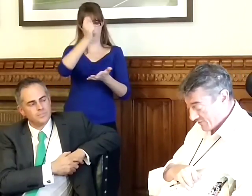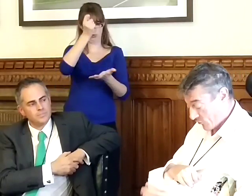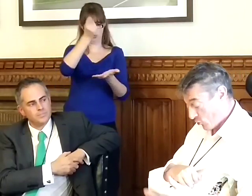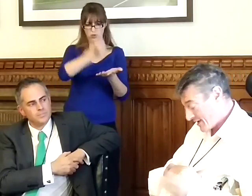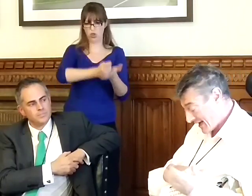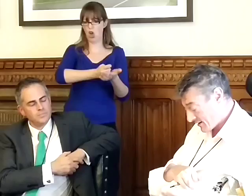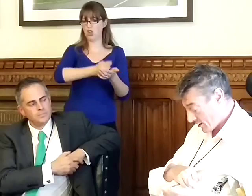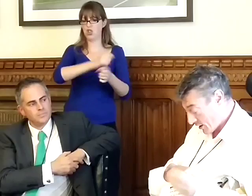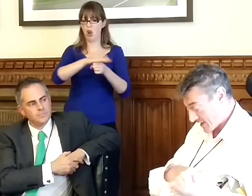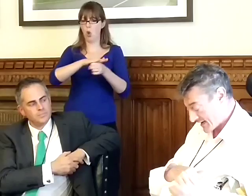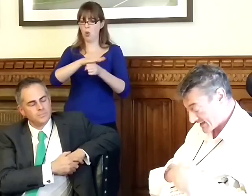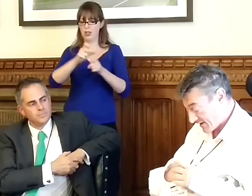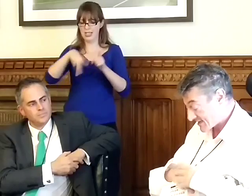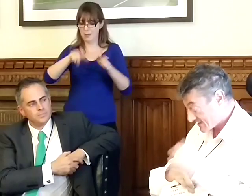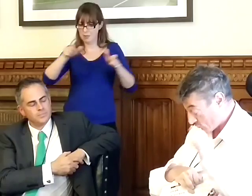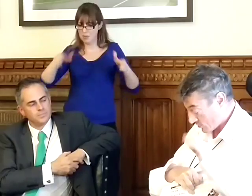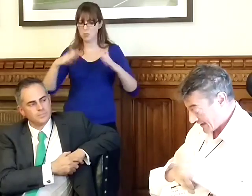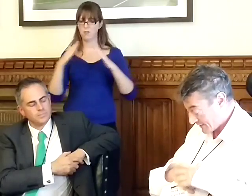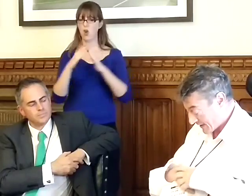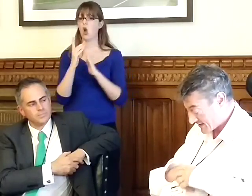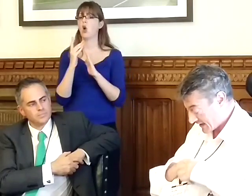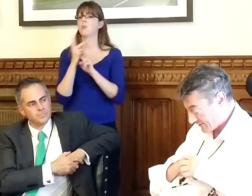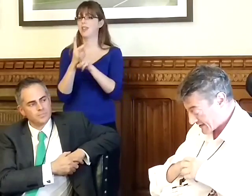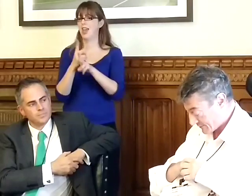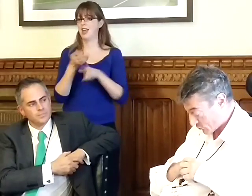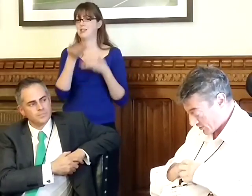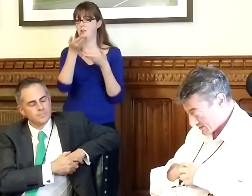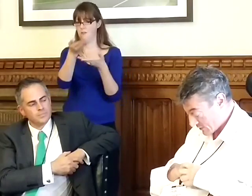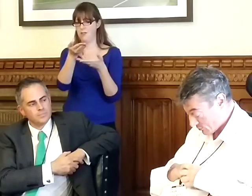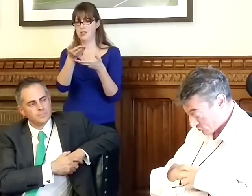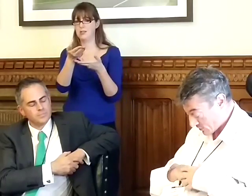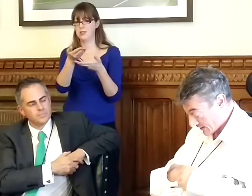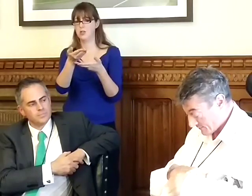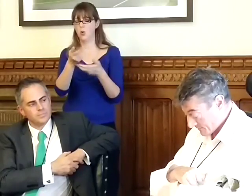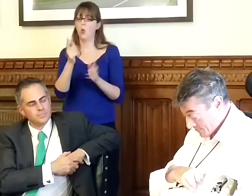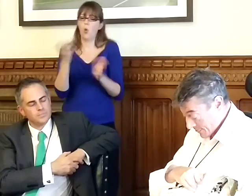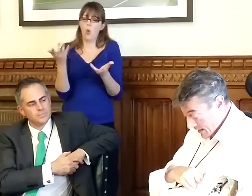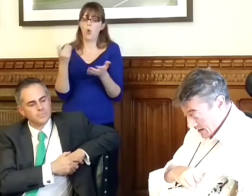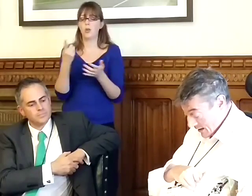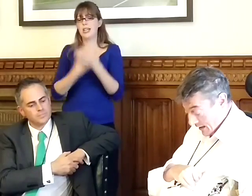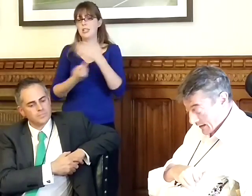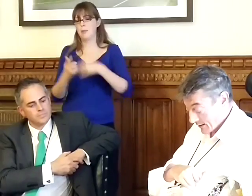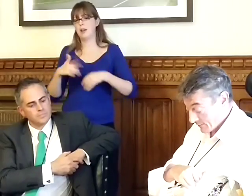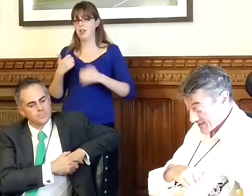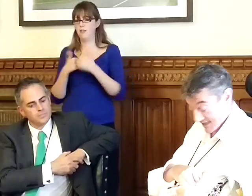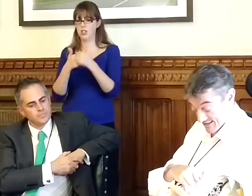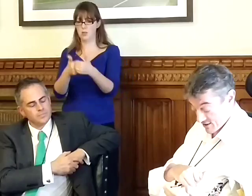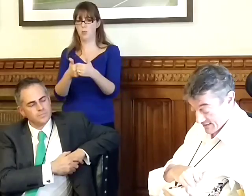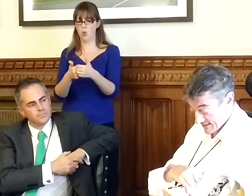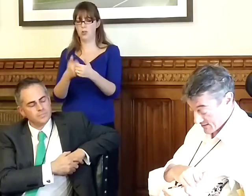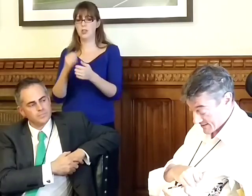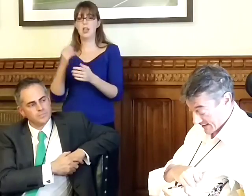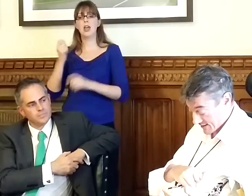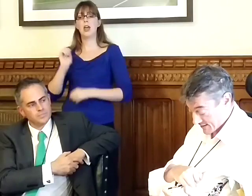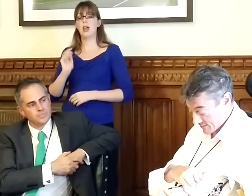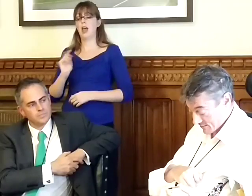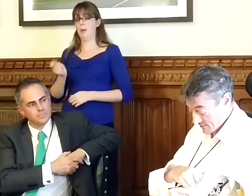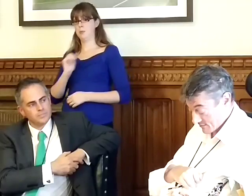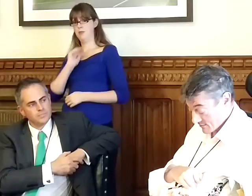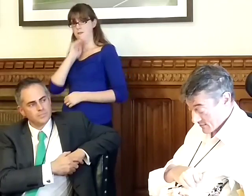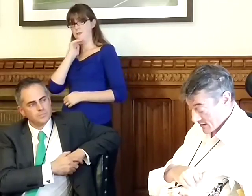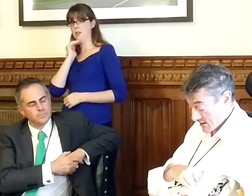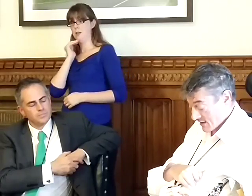people for home care services, or independent living support, as we would call it, since